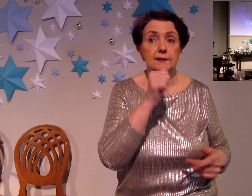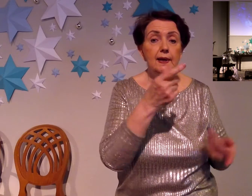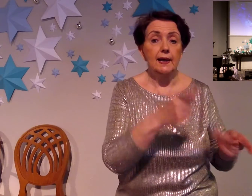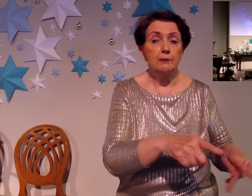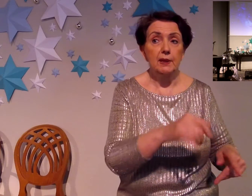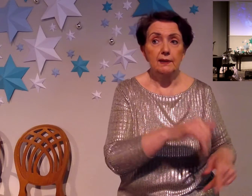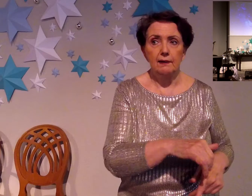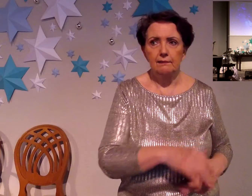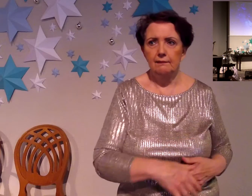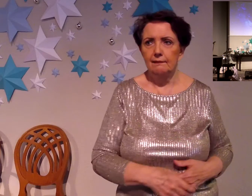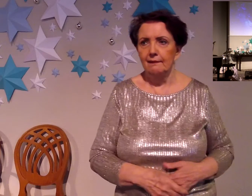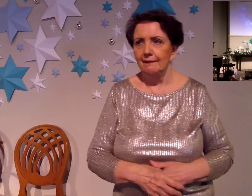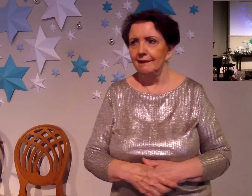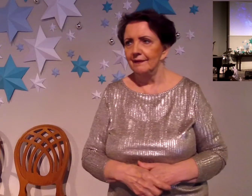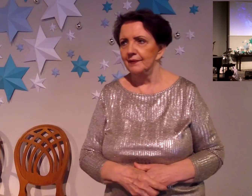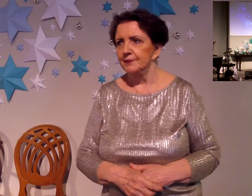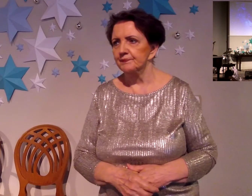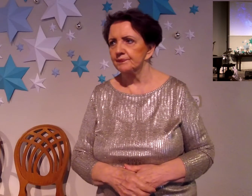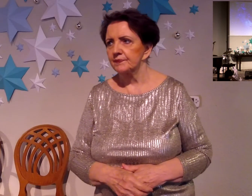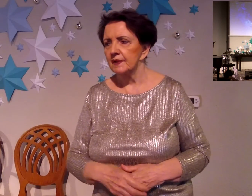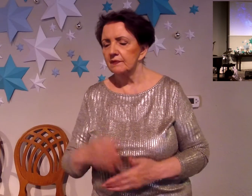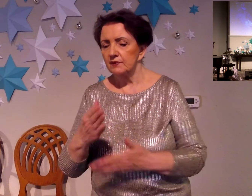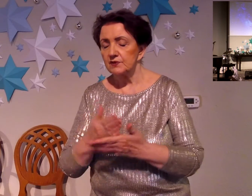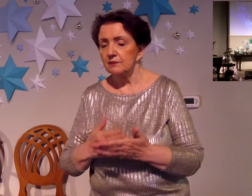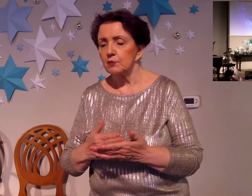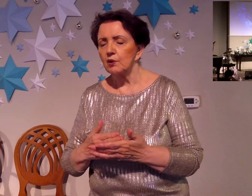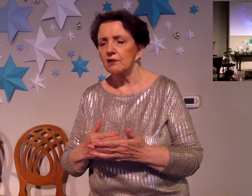And so there's that aspect of love.